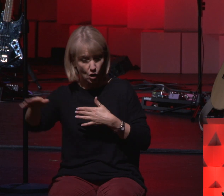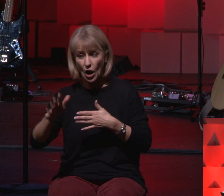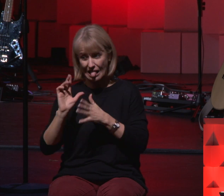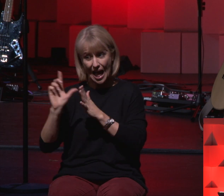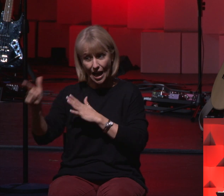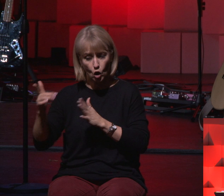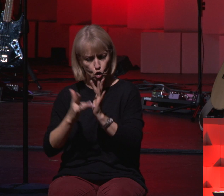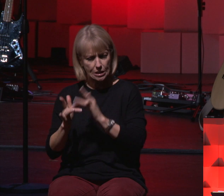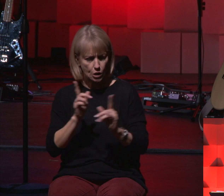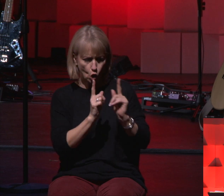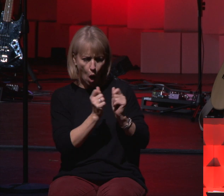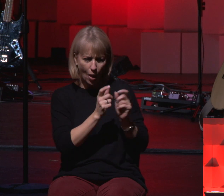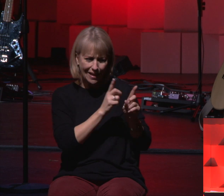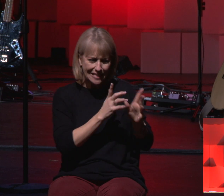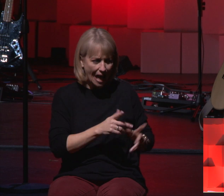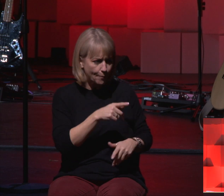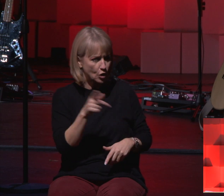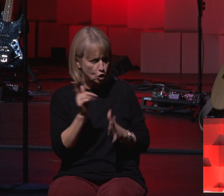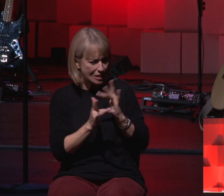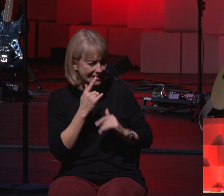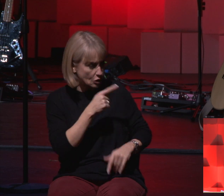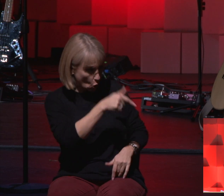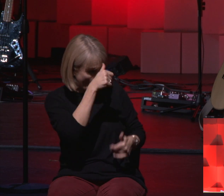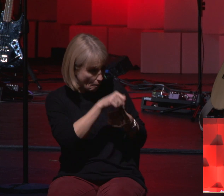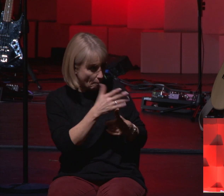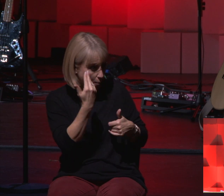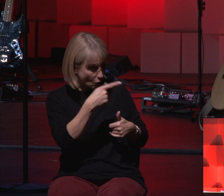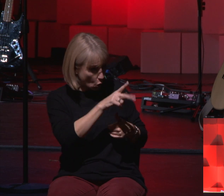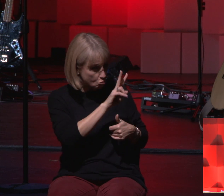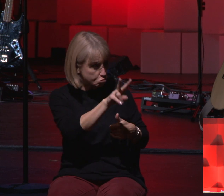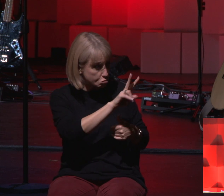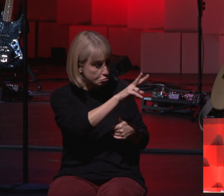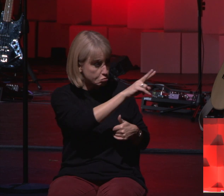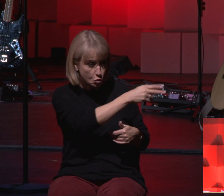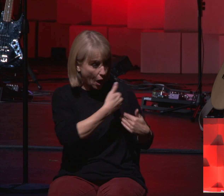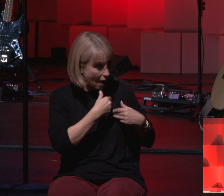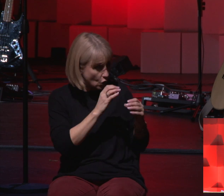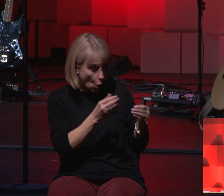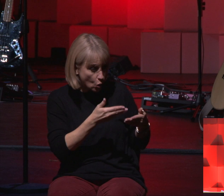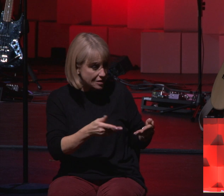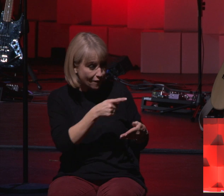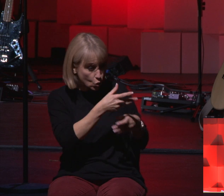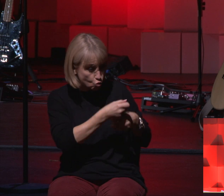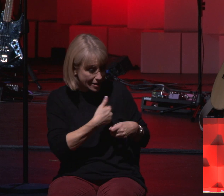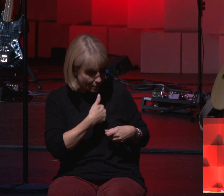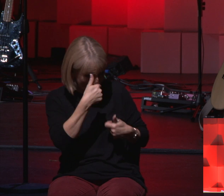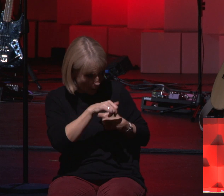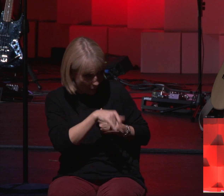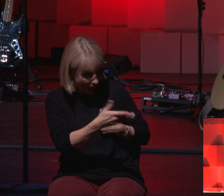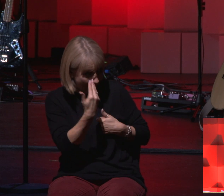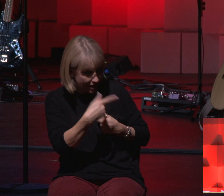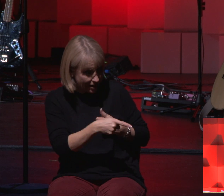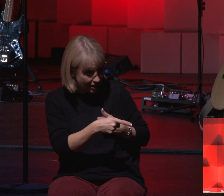same guys, and he's saying, remember that time that I sent you out without any stuff and how you had to trust me?